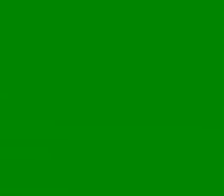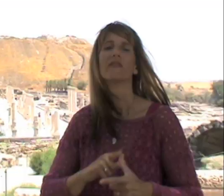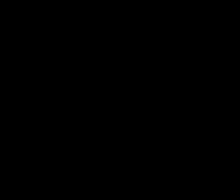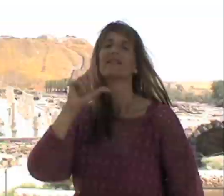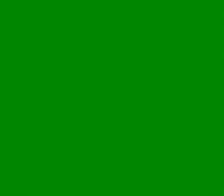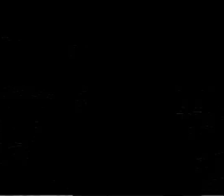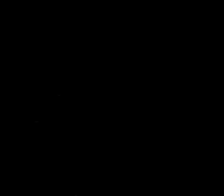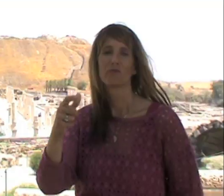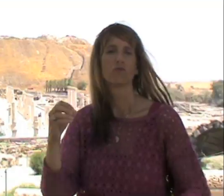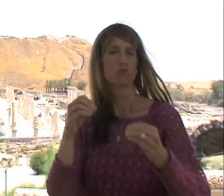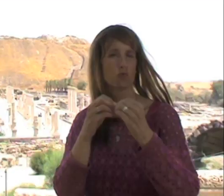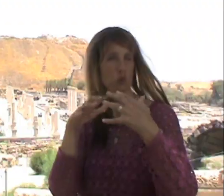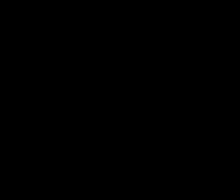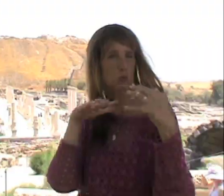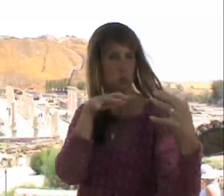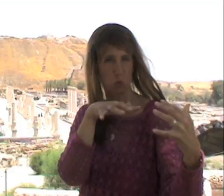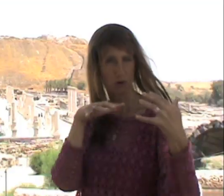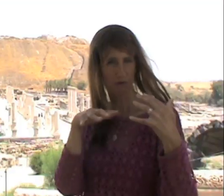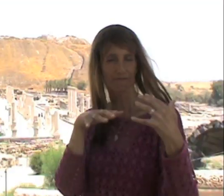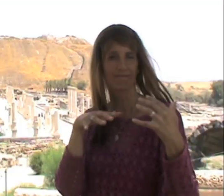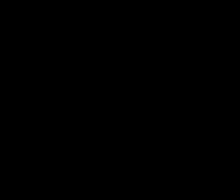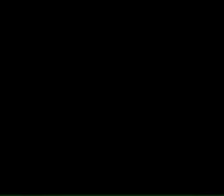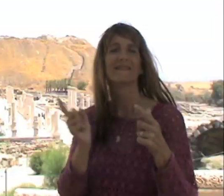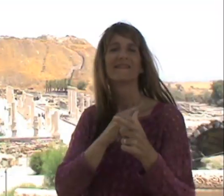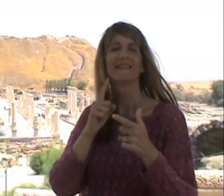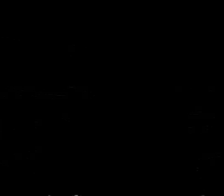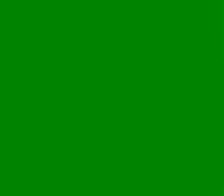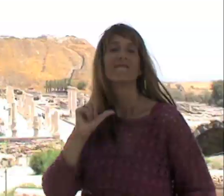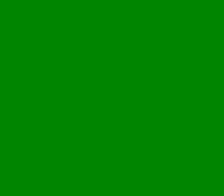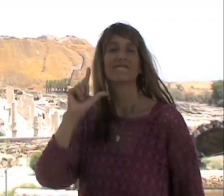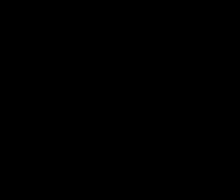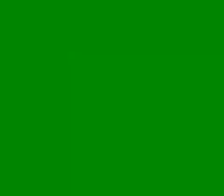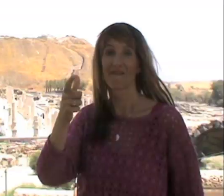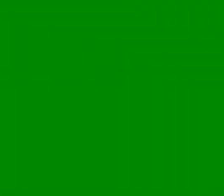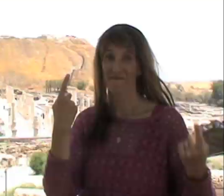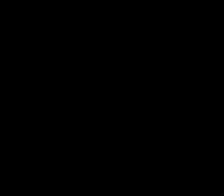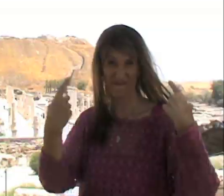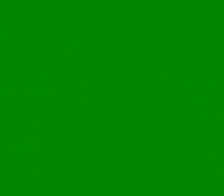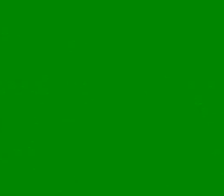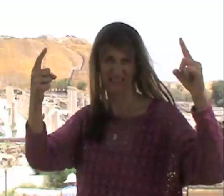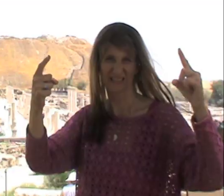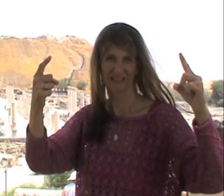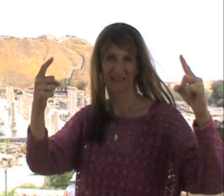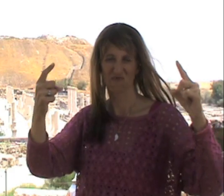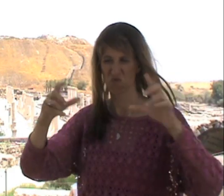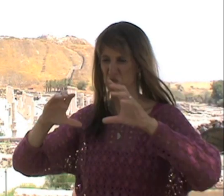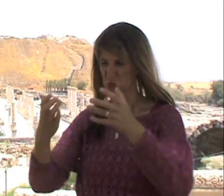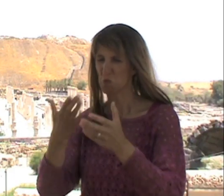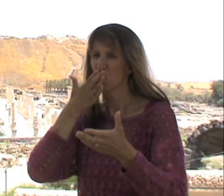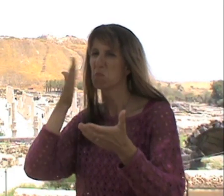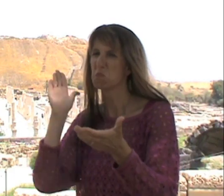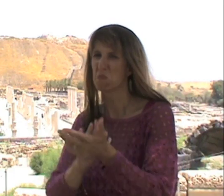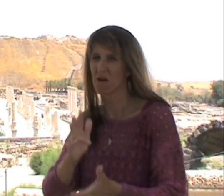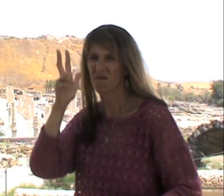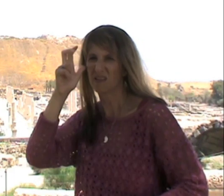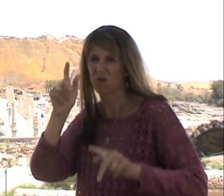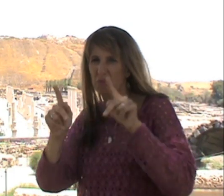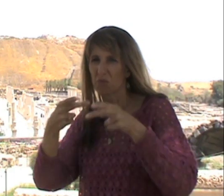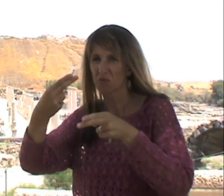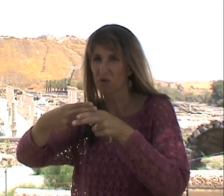Wow. Later, there were many more wars, and then later, finally,